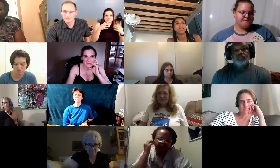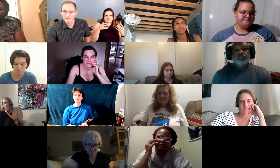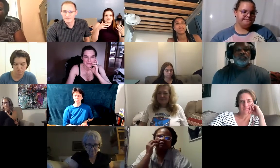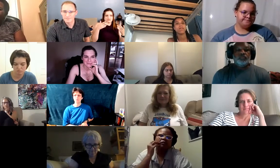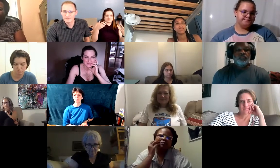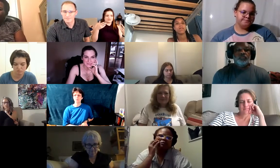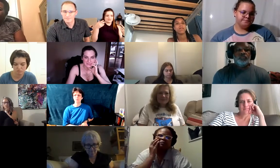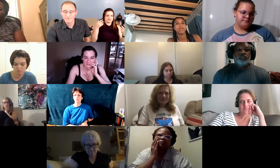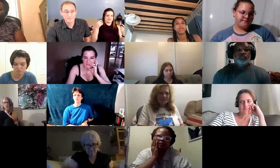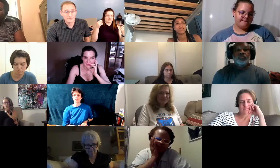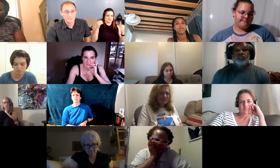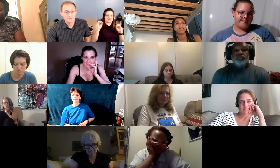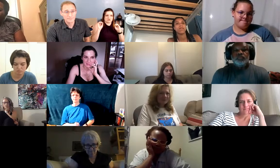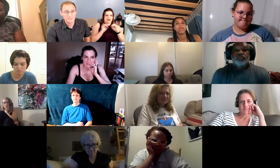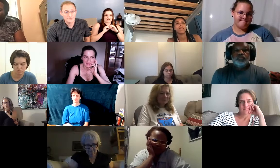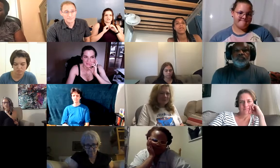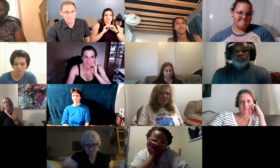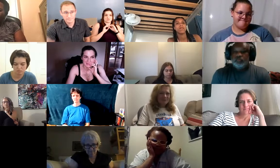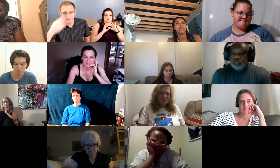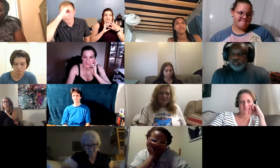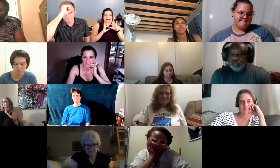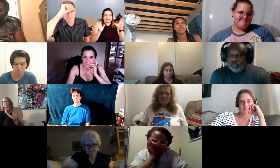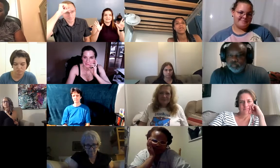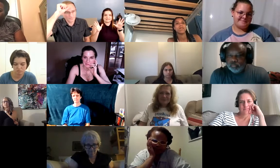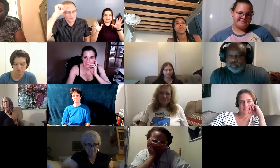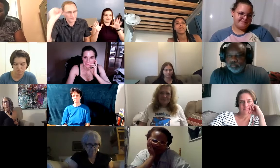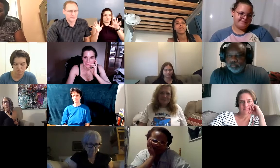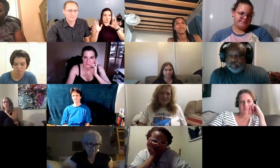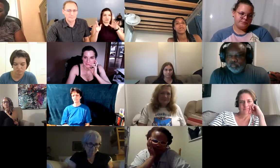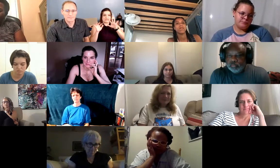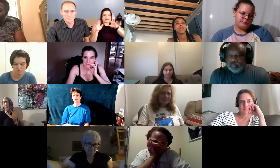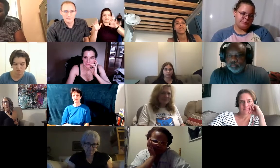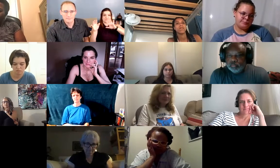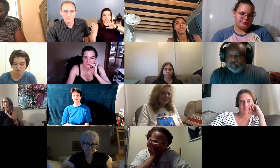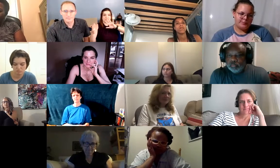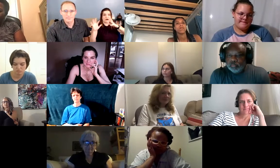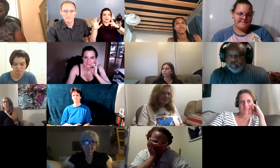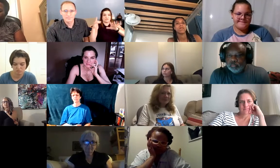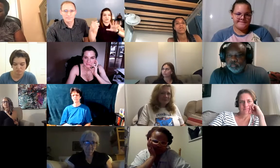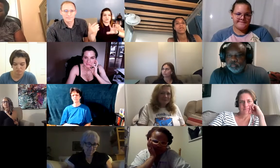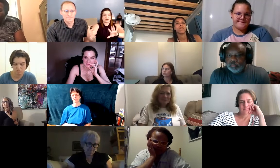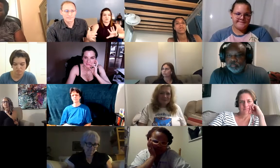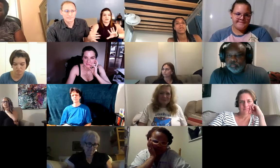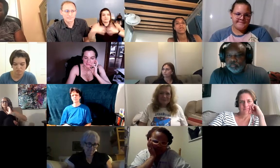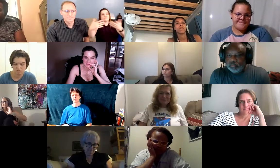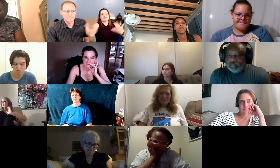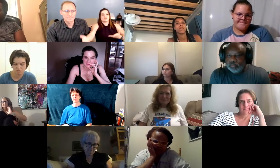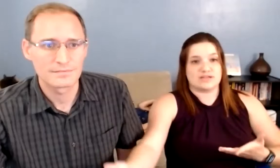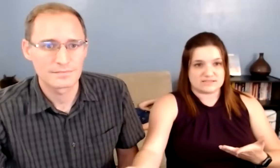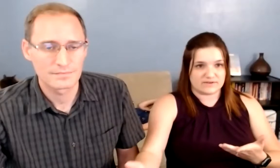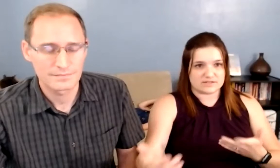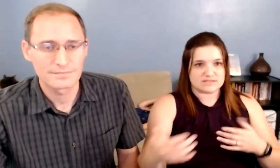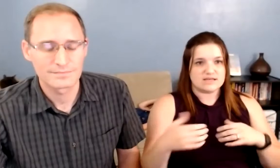just something, all of a sudden your hands just create this 3D model of what you're trying to create.